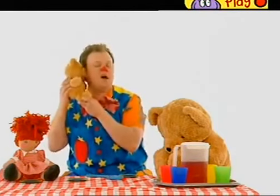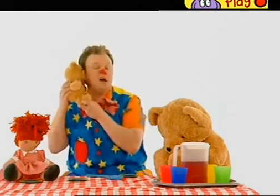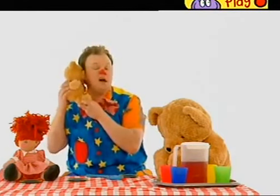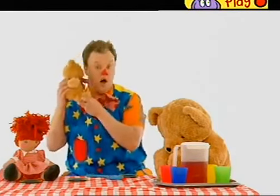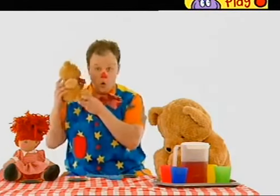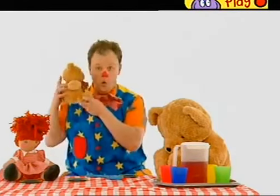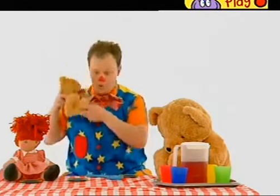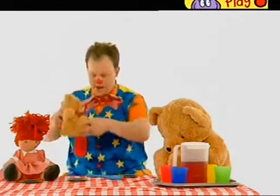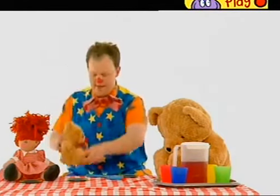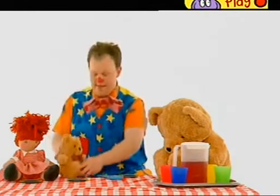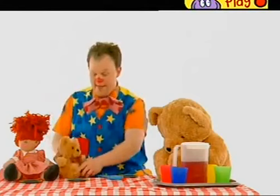Ooh.